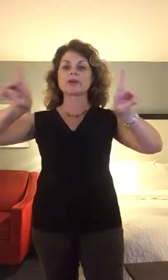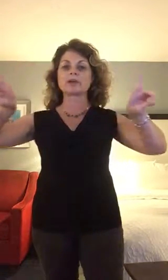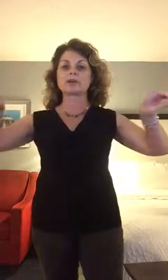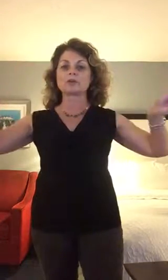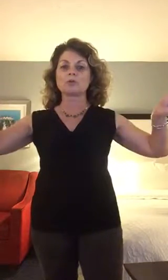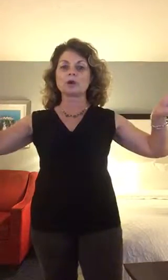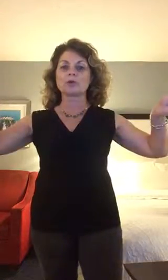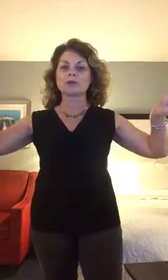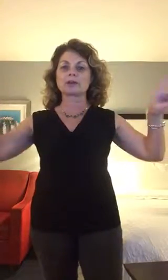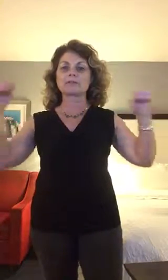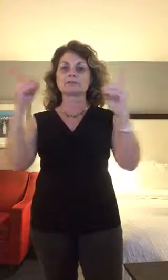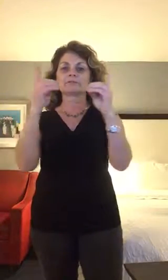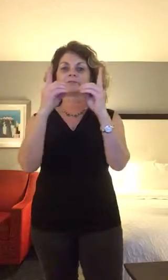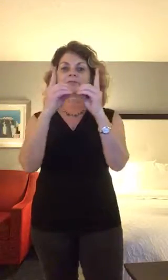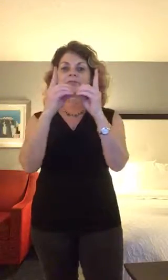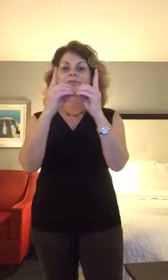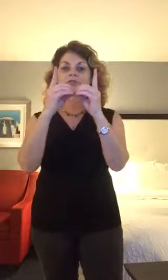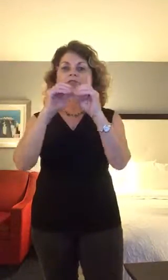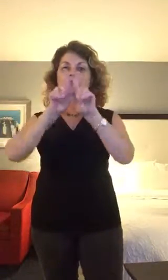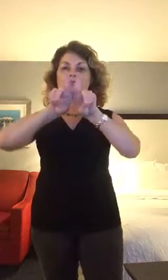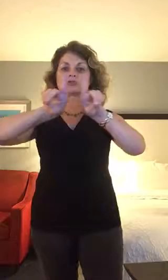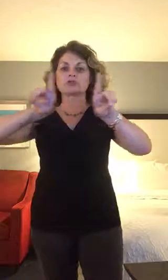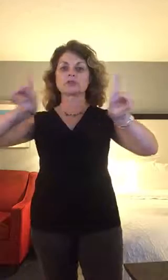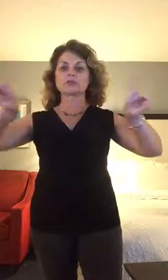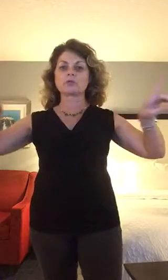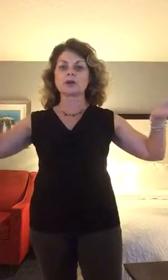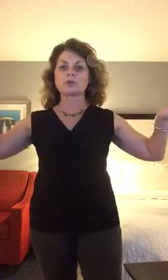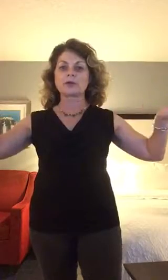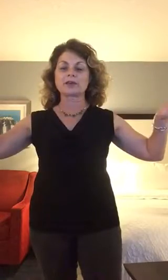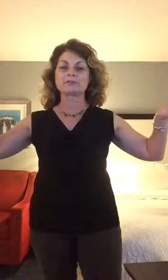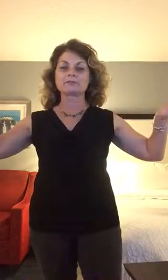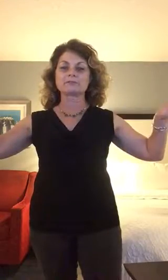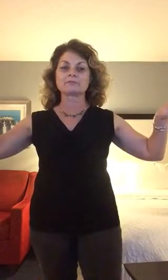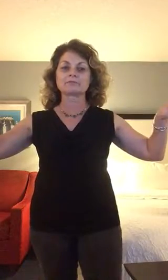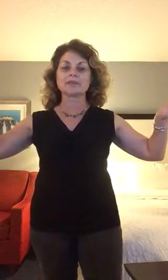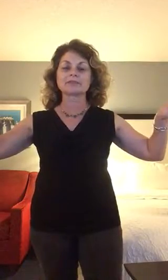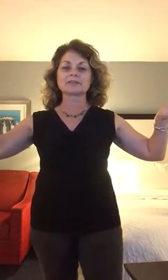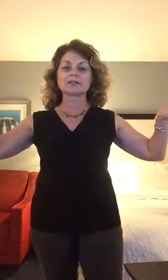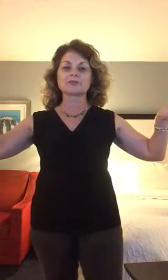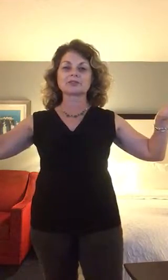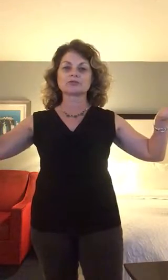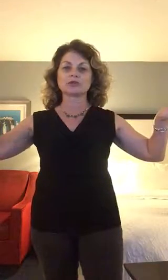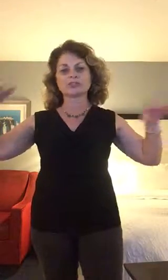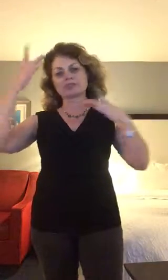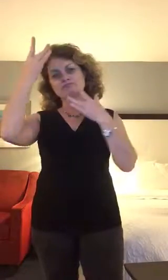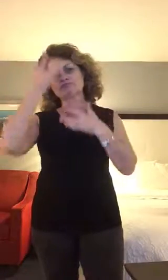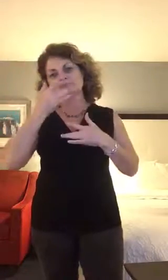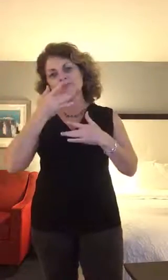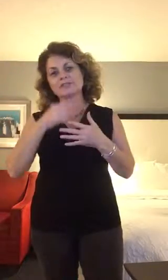away and walk away. They're together, turn and walk away. That's a sign for divorce. Sad.